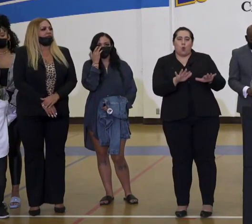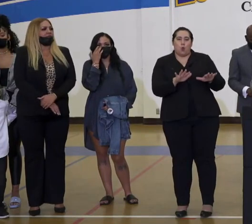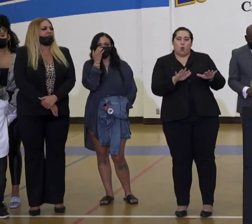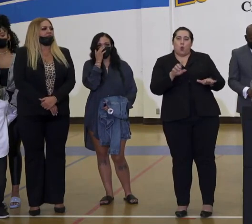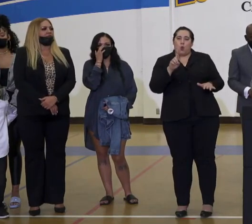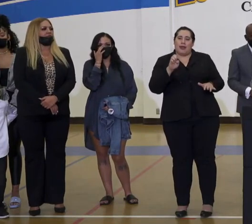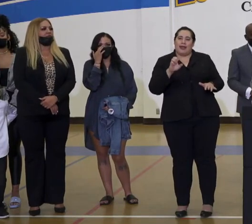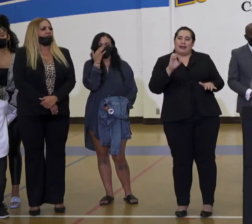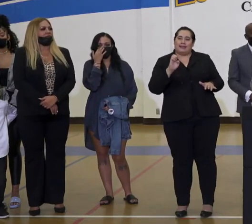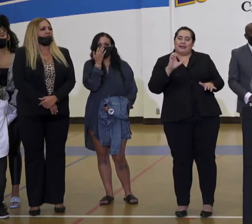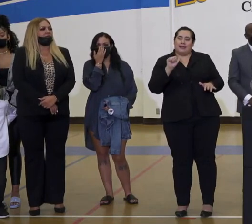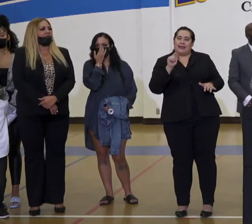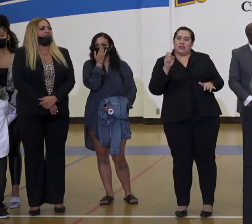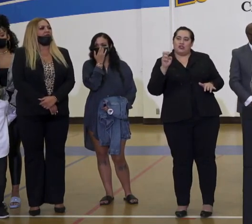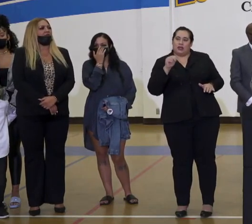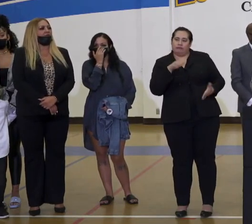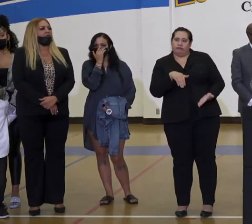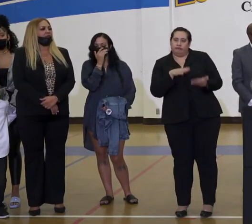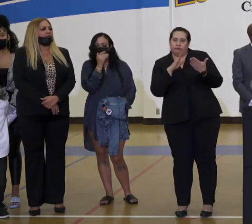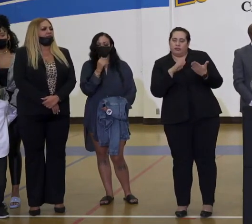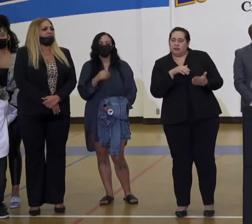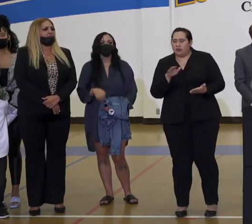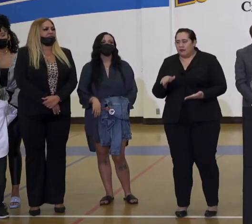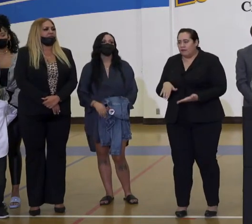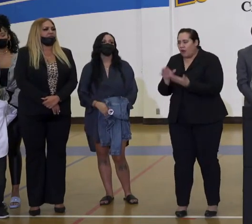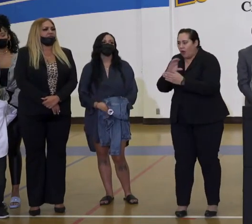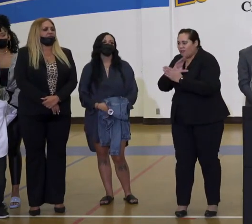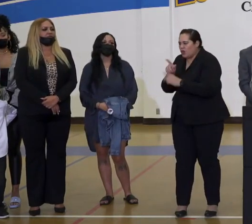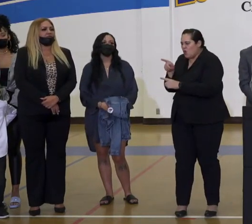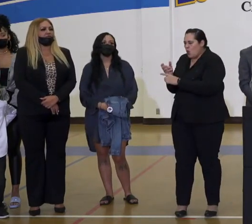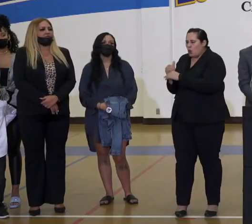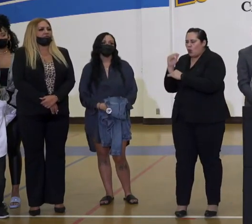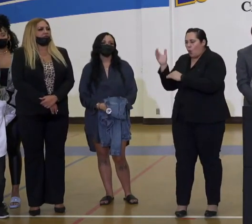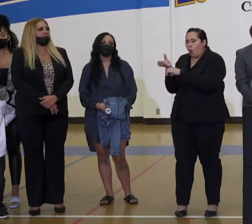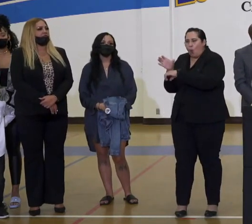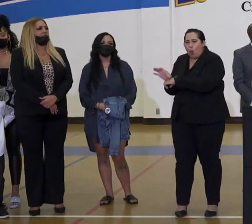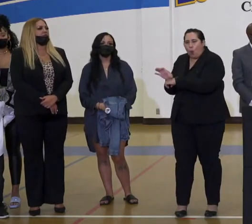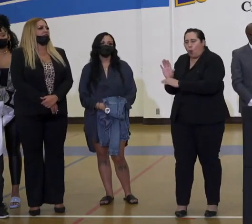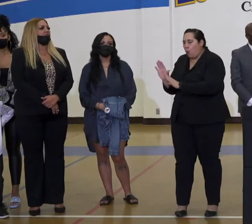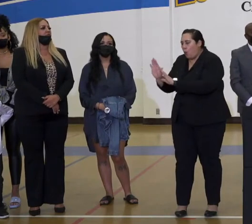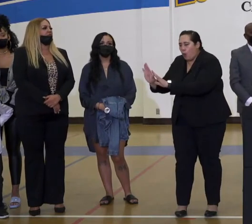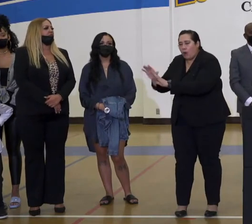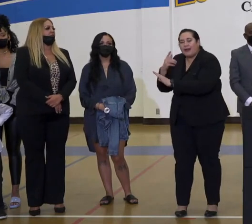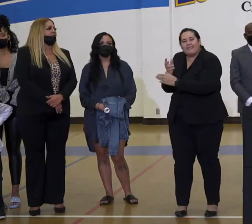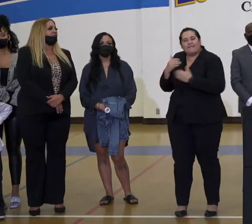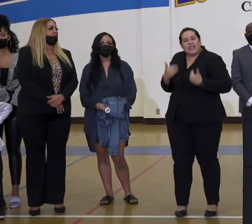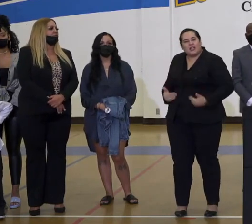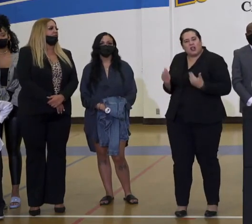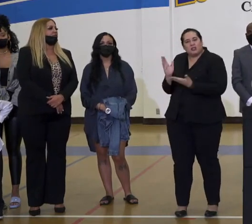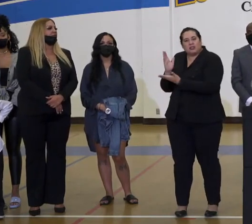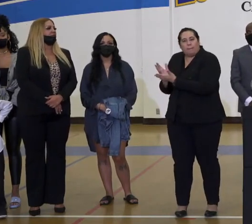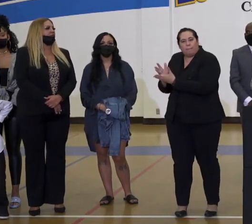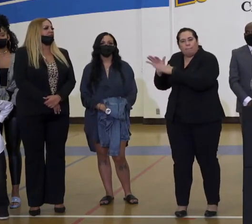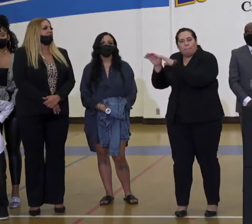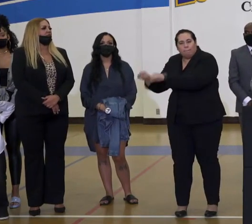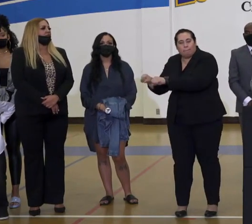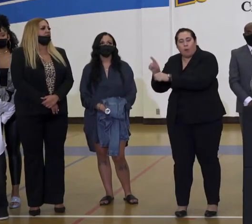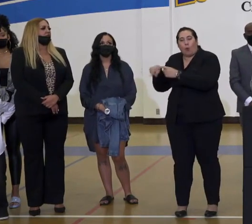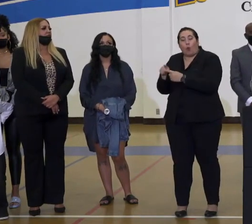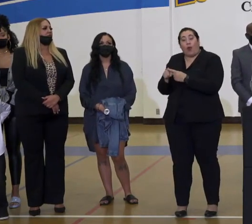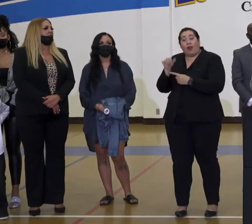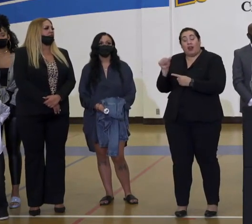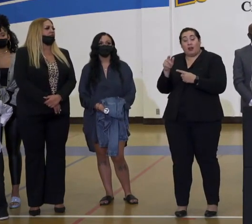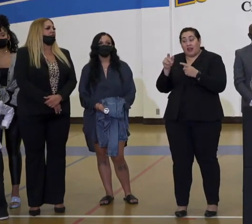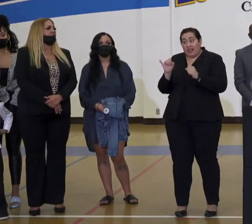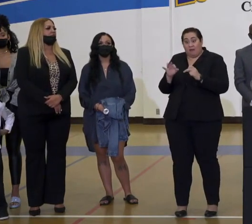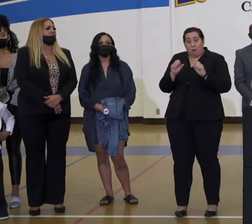techniques, confronting the officer applying excessive use of force, physically stopping the excessive use of force when in